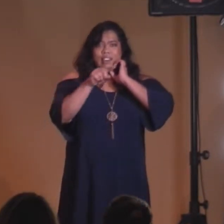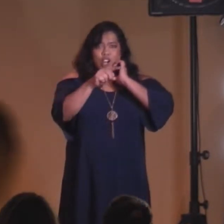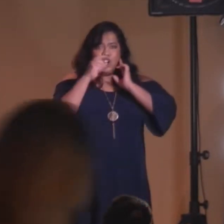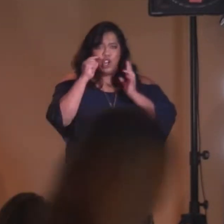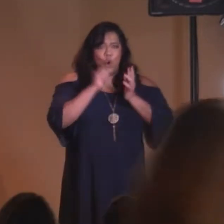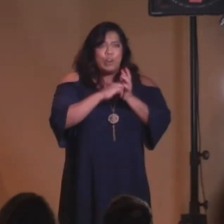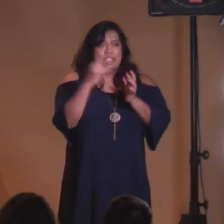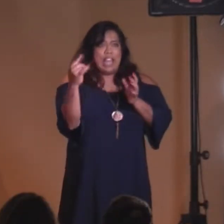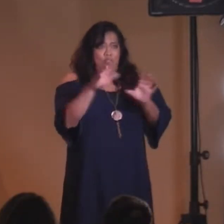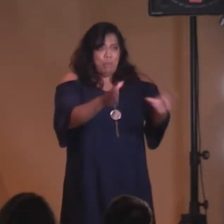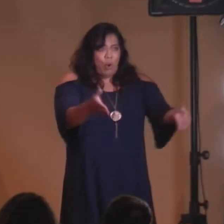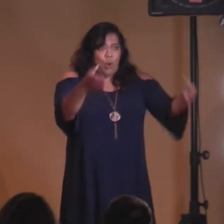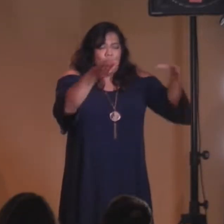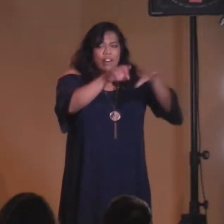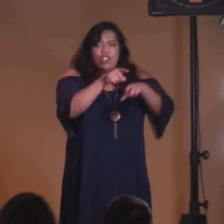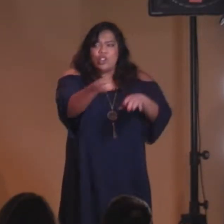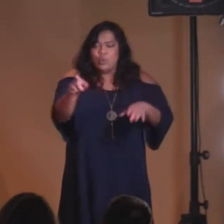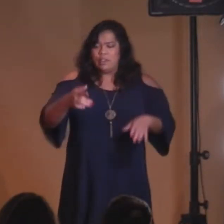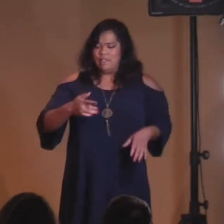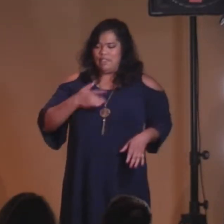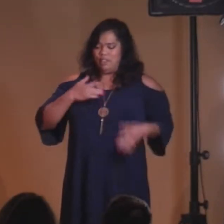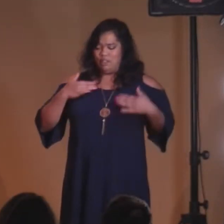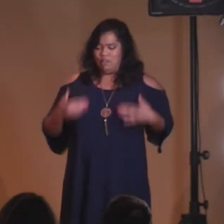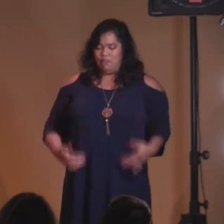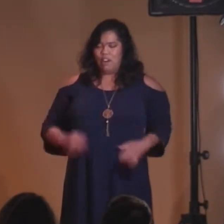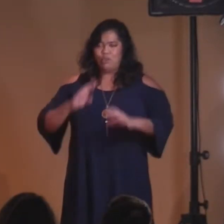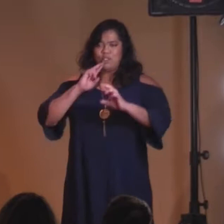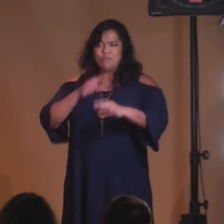And your body responds.